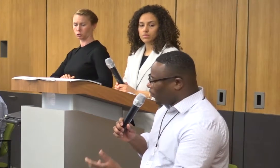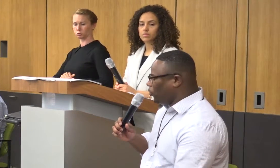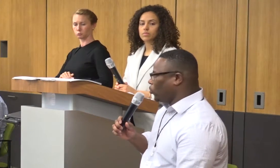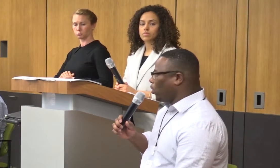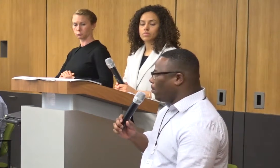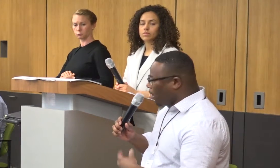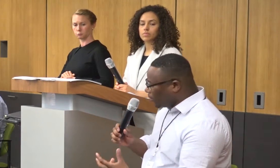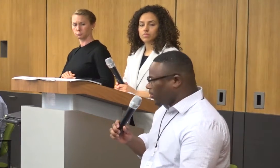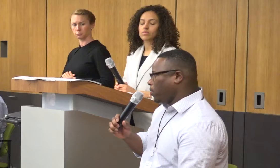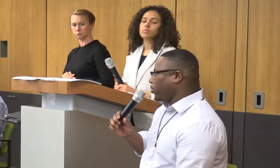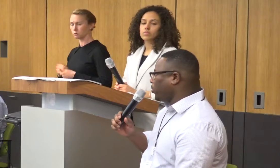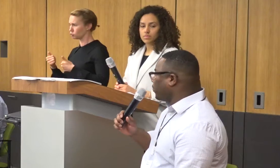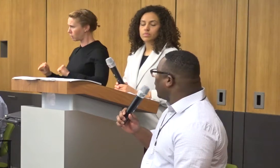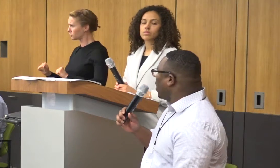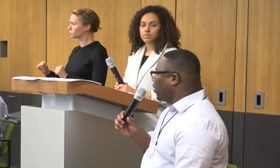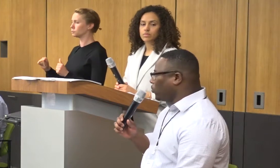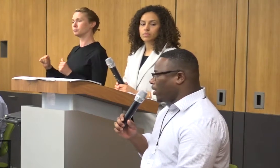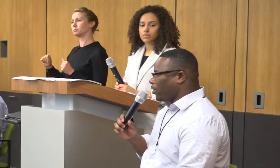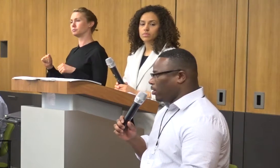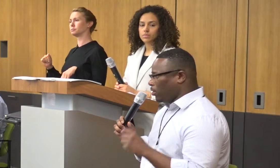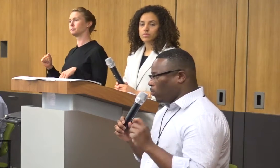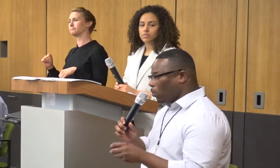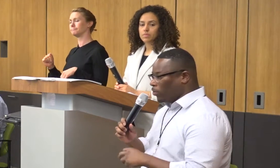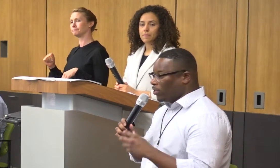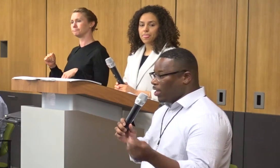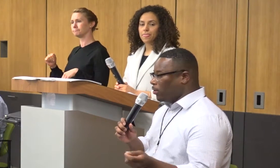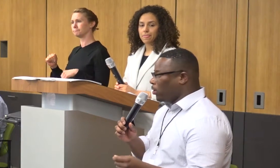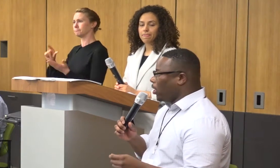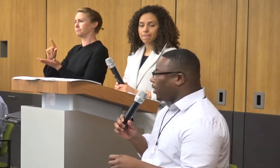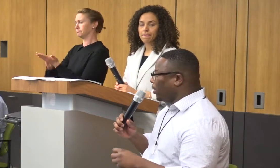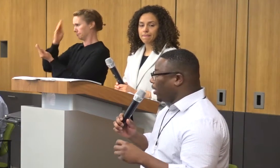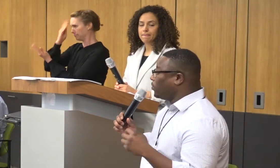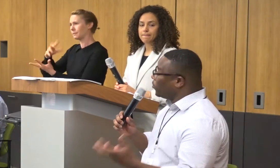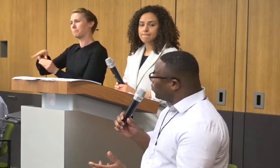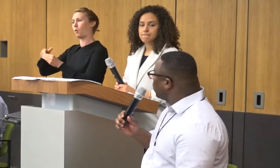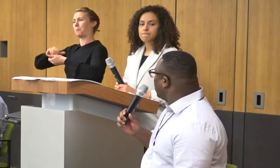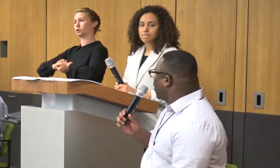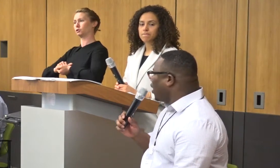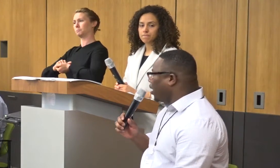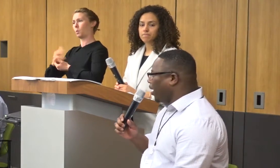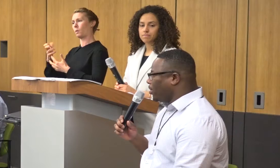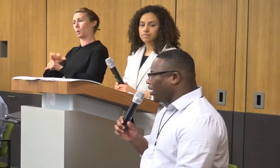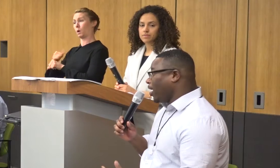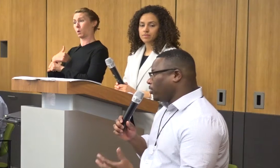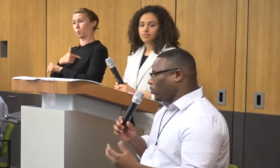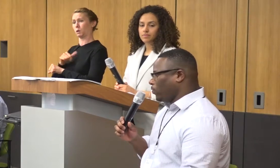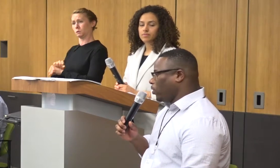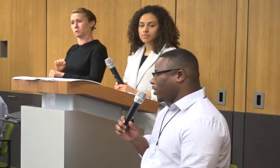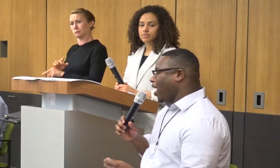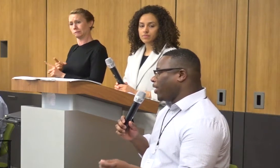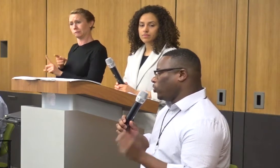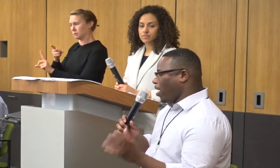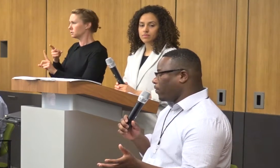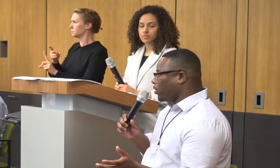take effort to publicize the partnership and make sure that the work we're doing together is visible. And again, sort